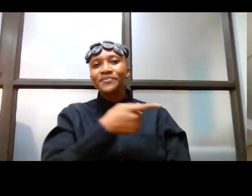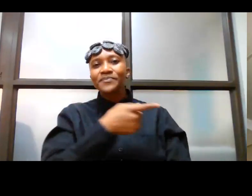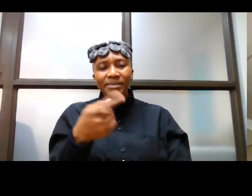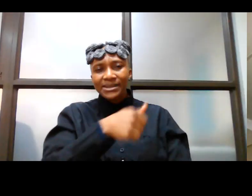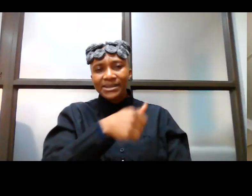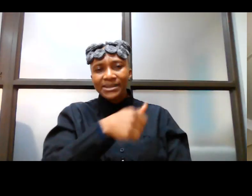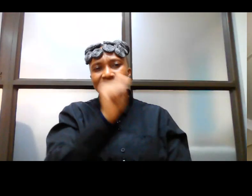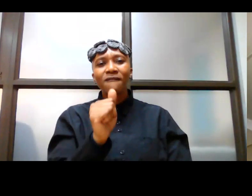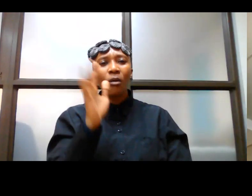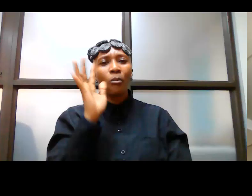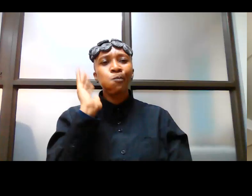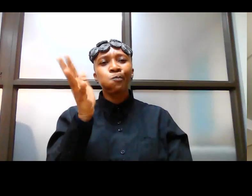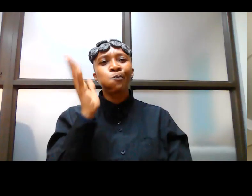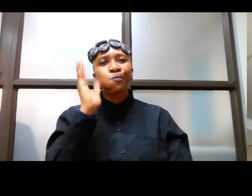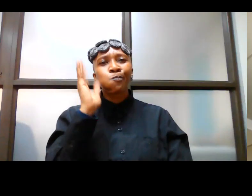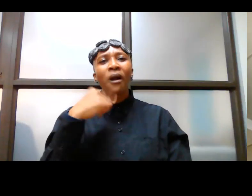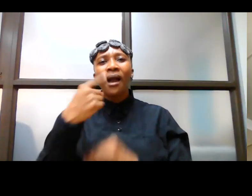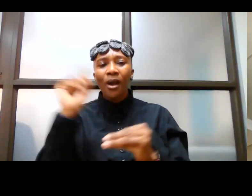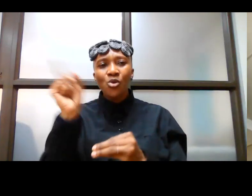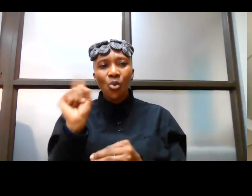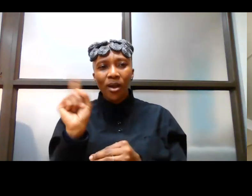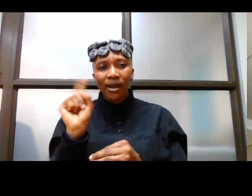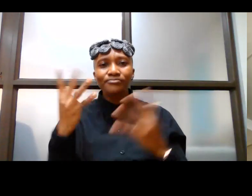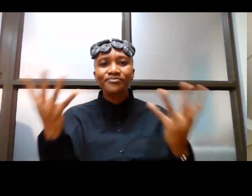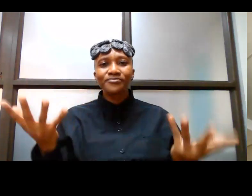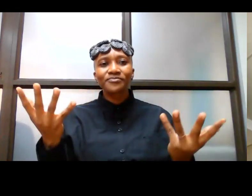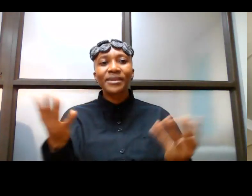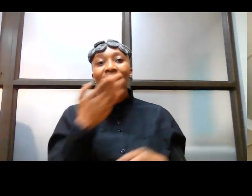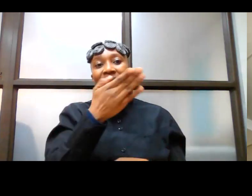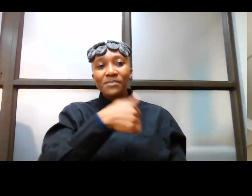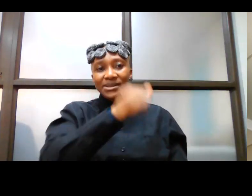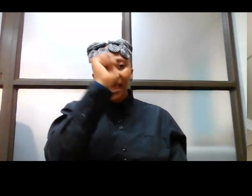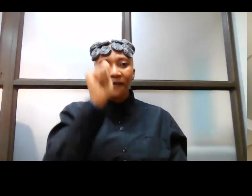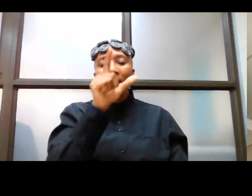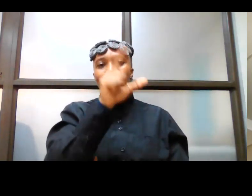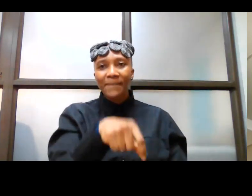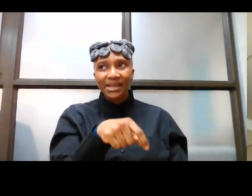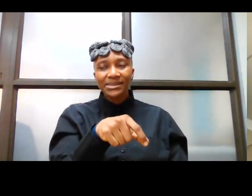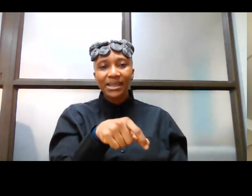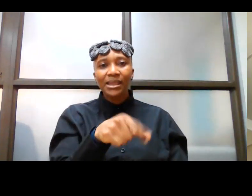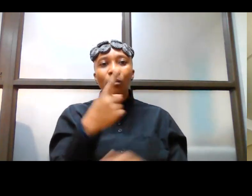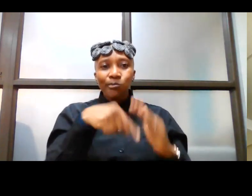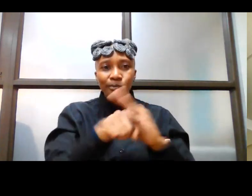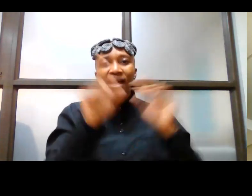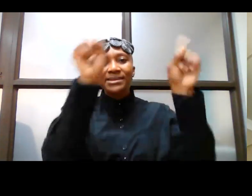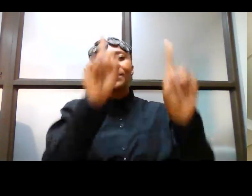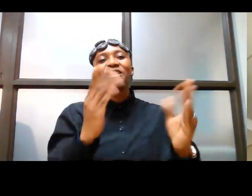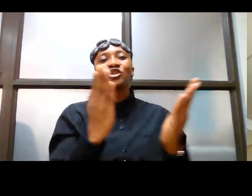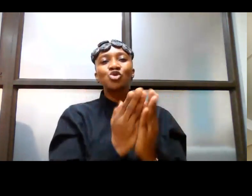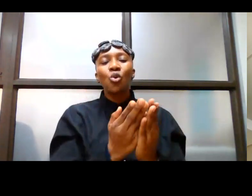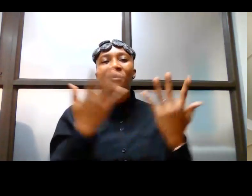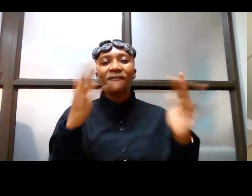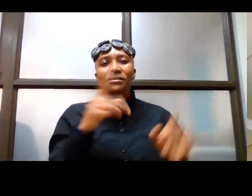gave us a glimpse into he be someone who has gone through special school, gave us a glimpse